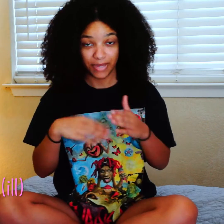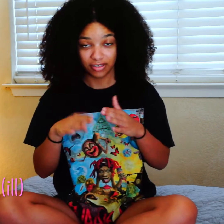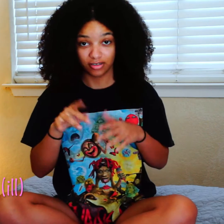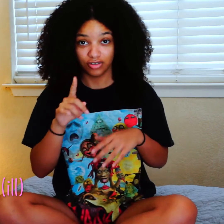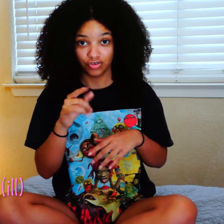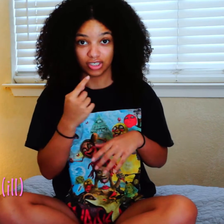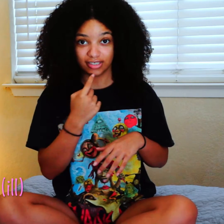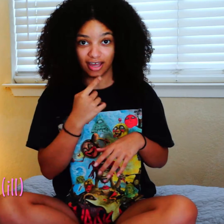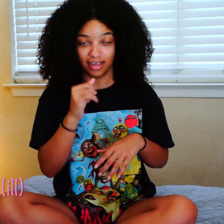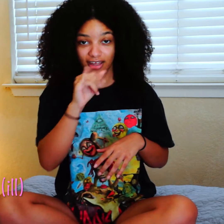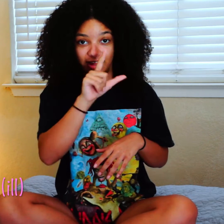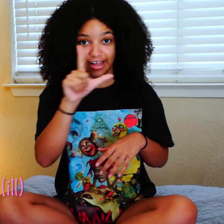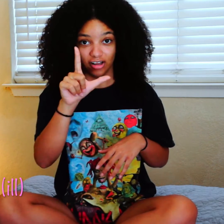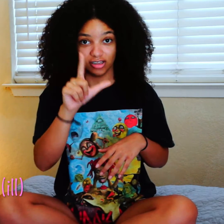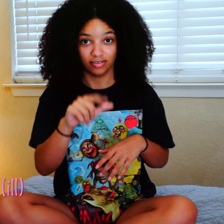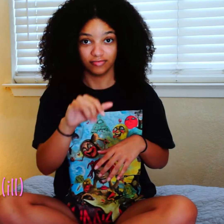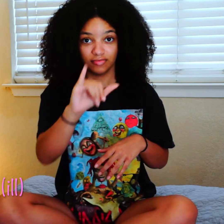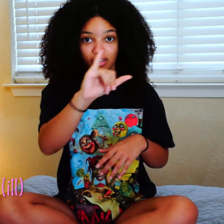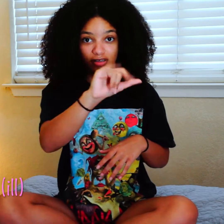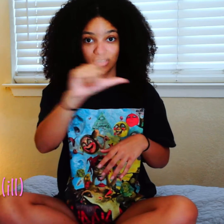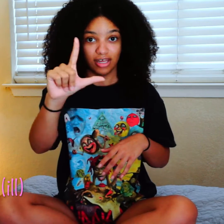Basically, you just say L. L.